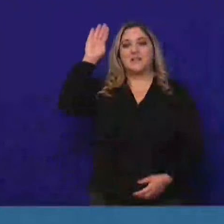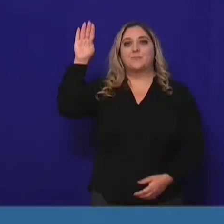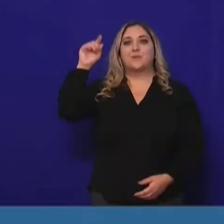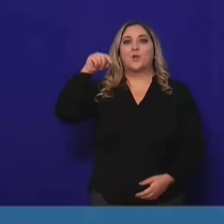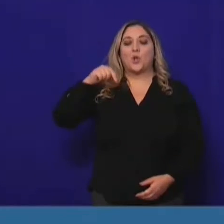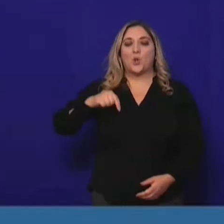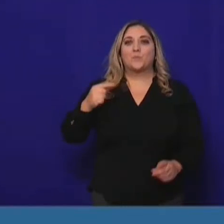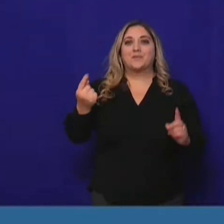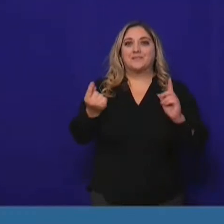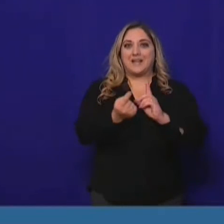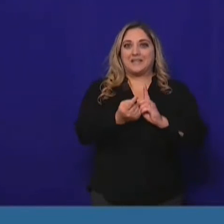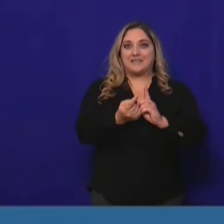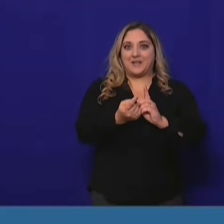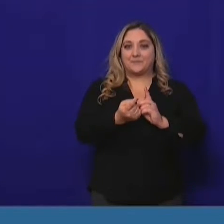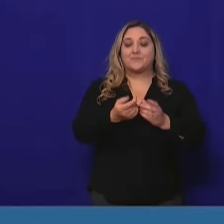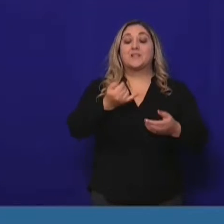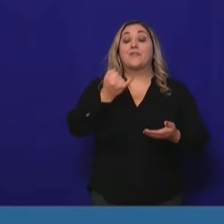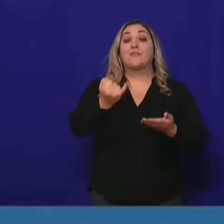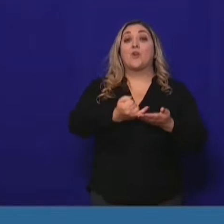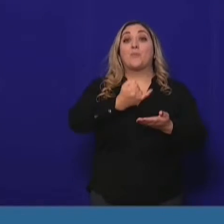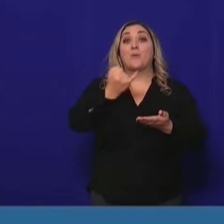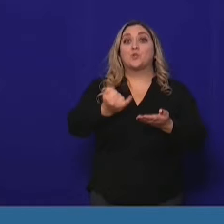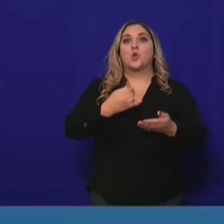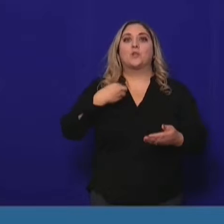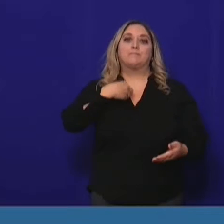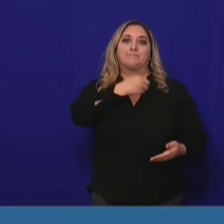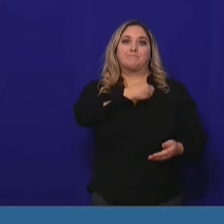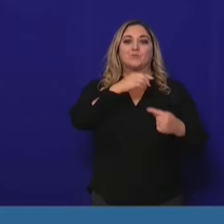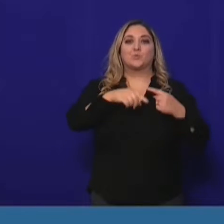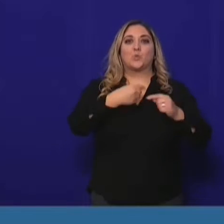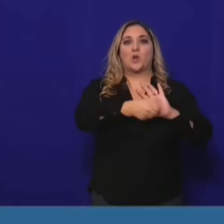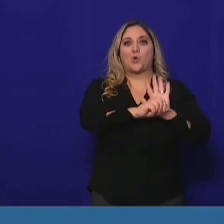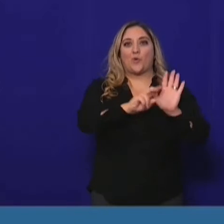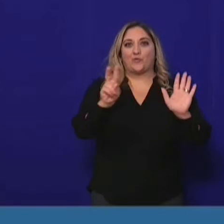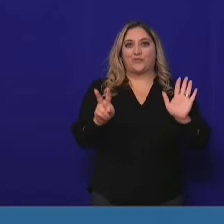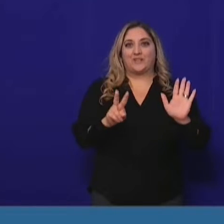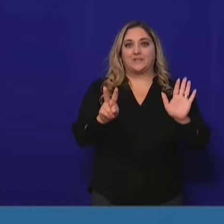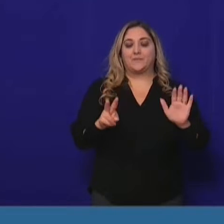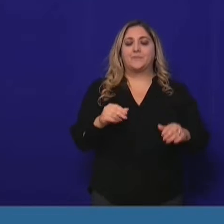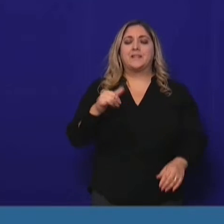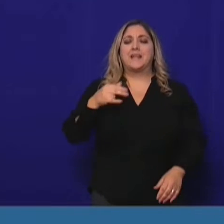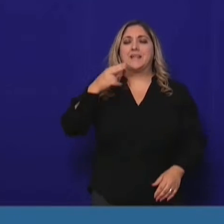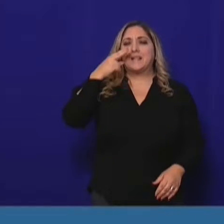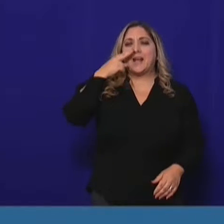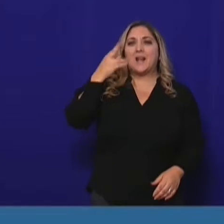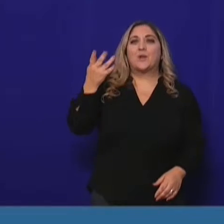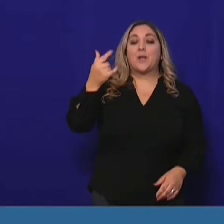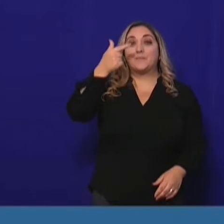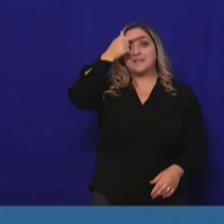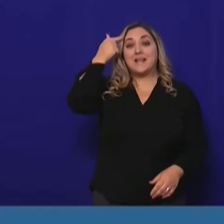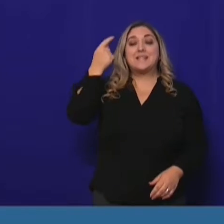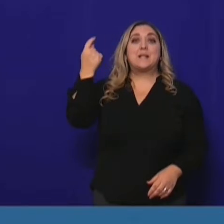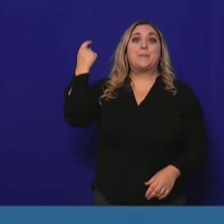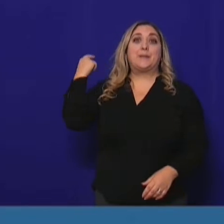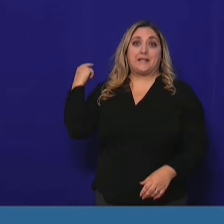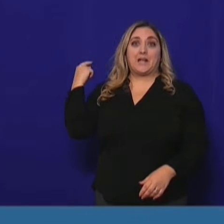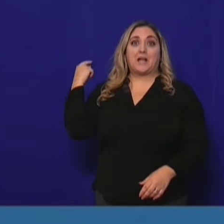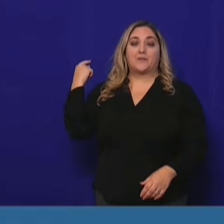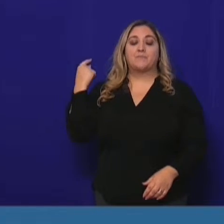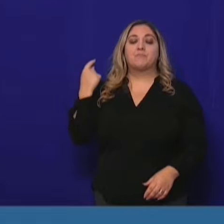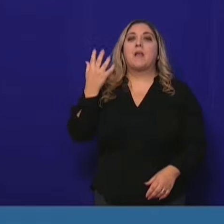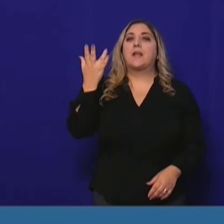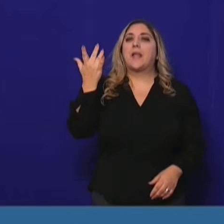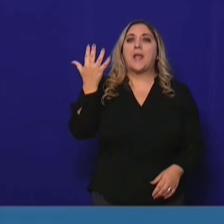il-tqajna għal dan il-bulletin mediku dwar il-COVID. Jekk inħarsu lejn dak testijiet li għamilna l-bira,